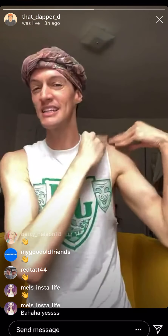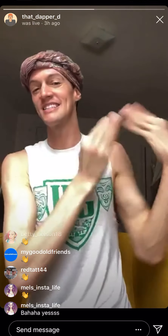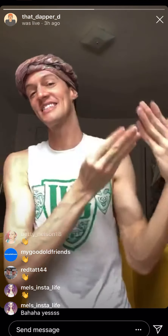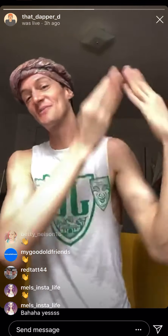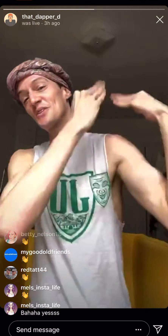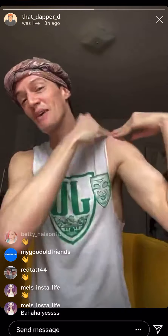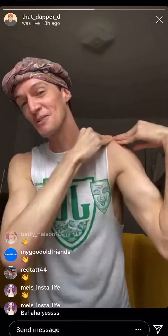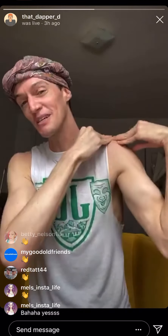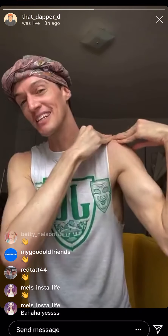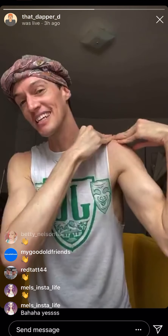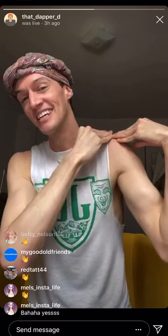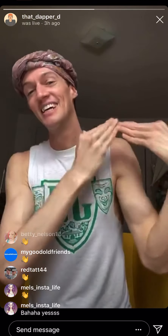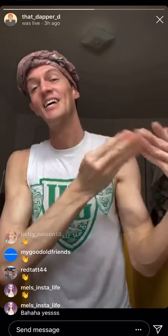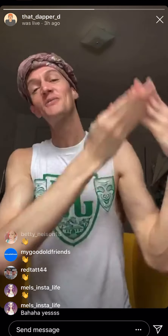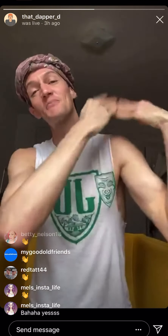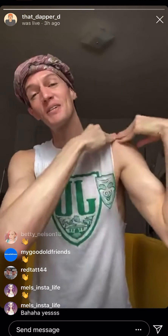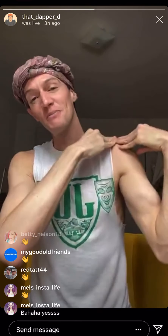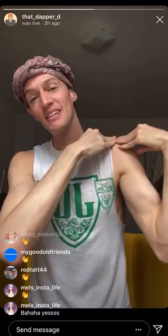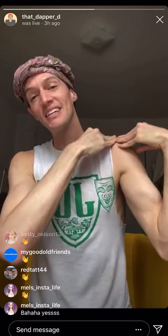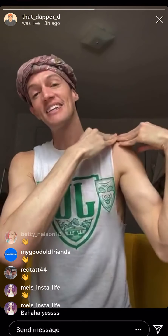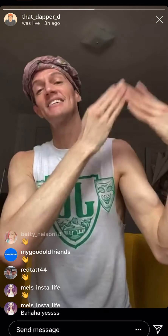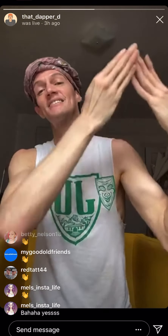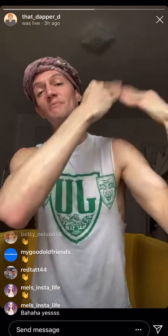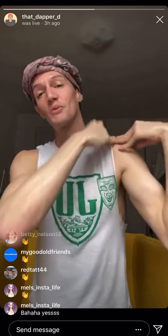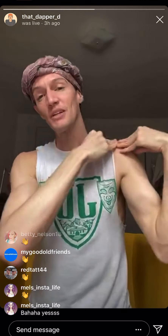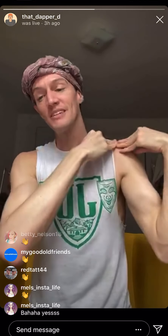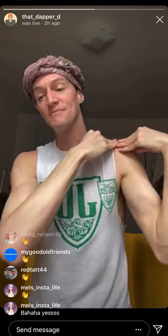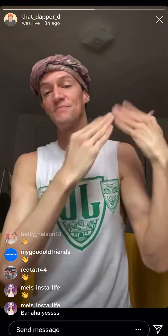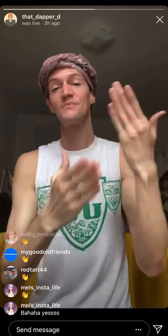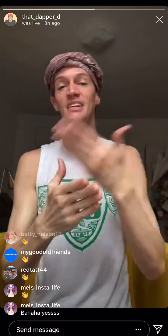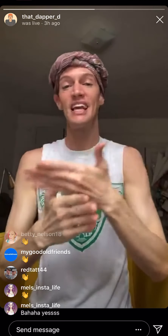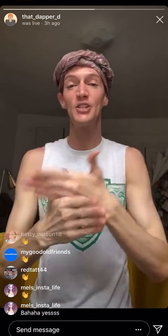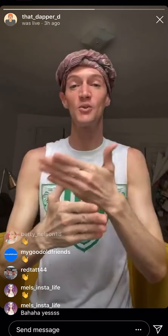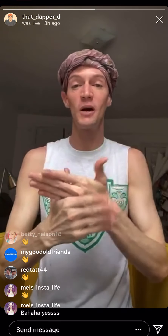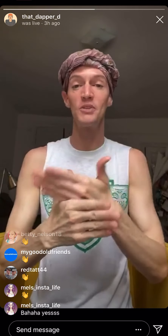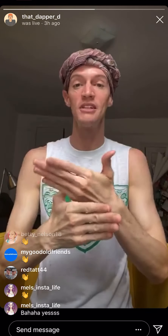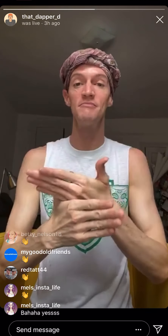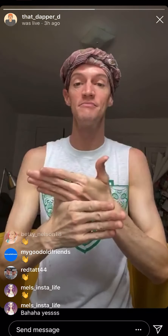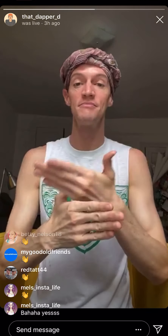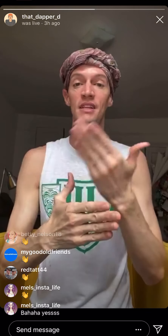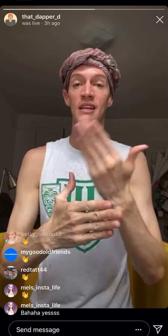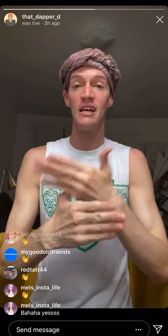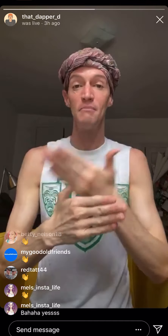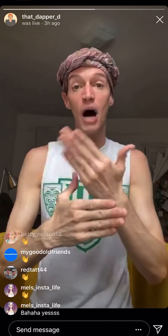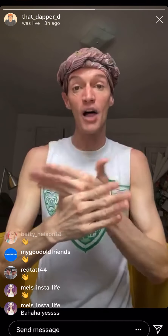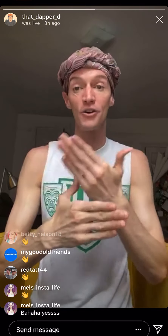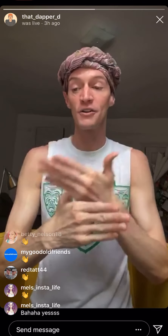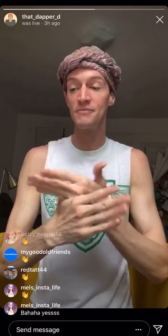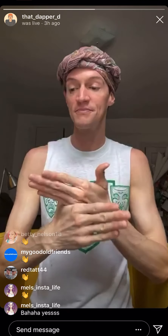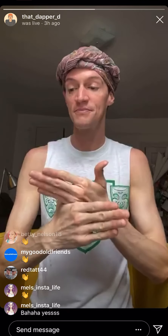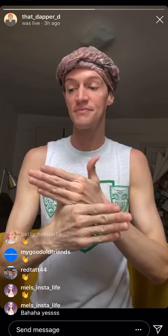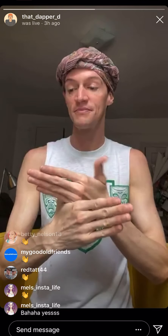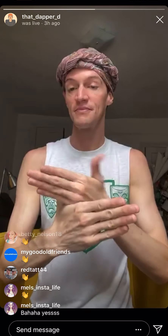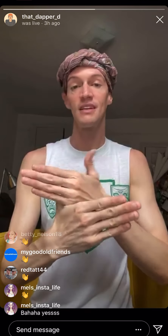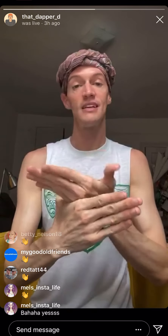responsibility responsibility burden interruption bother or